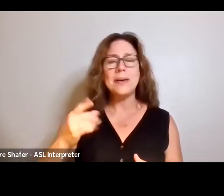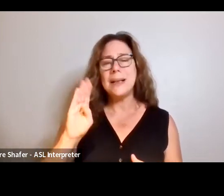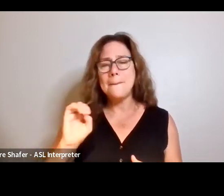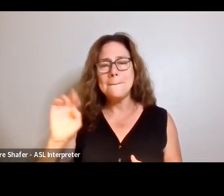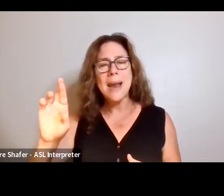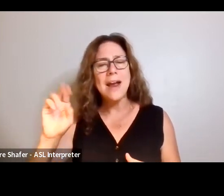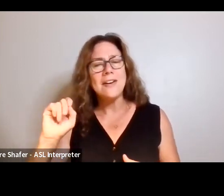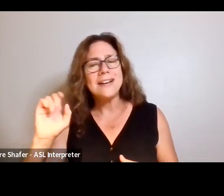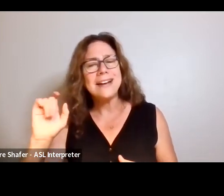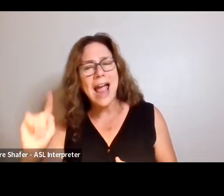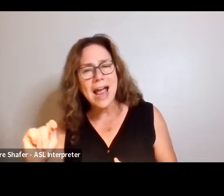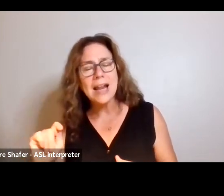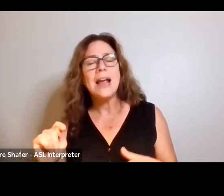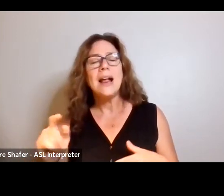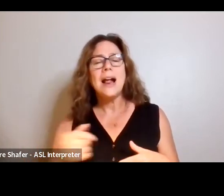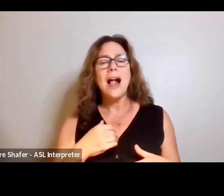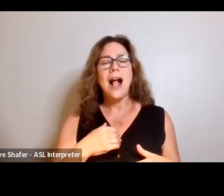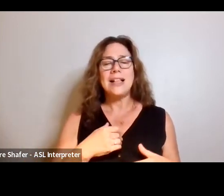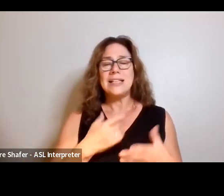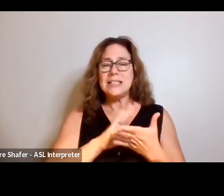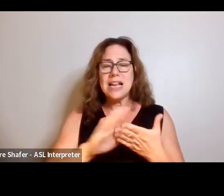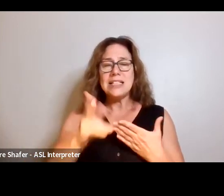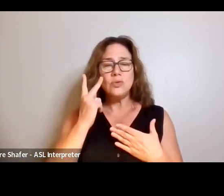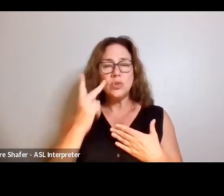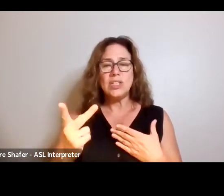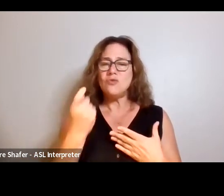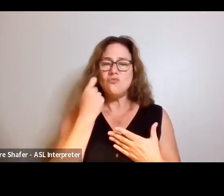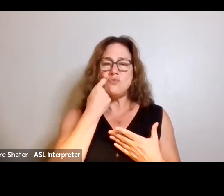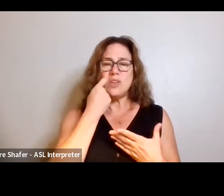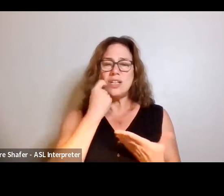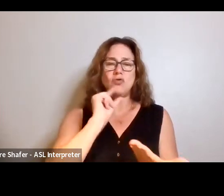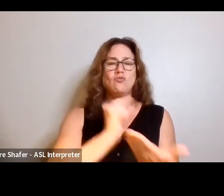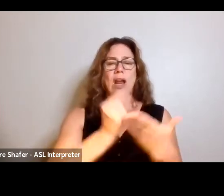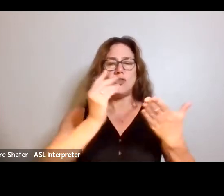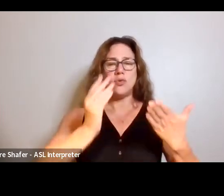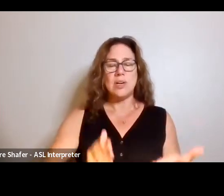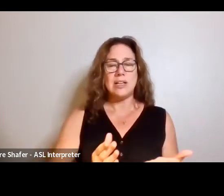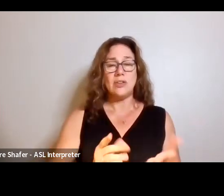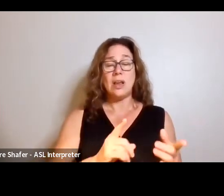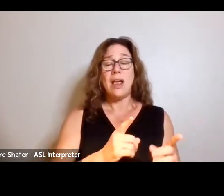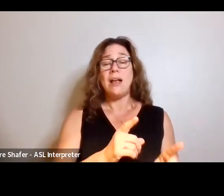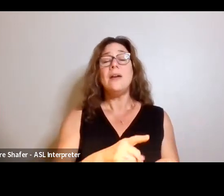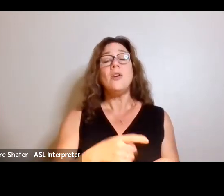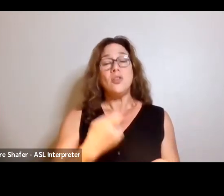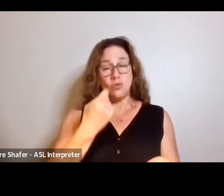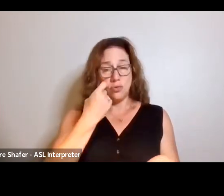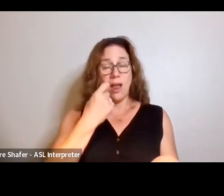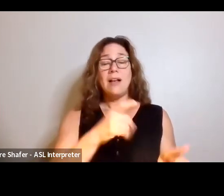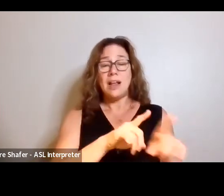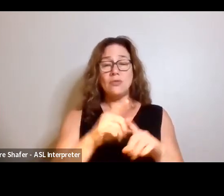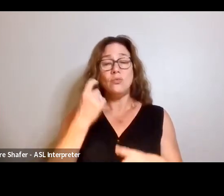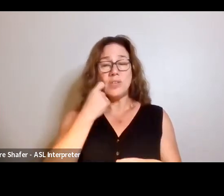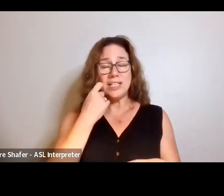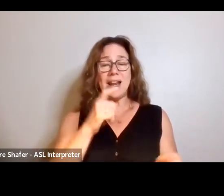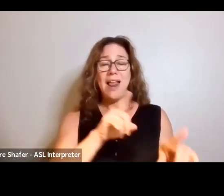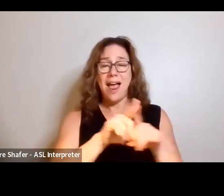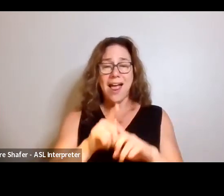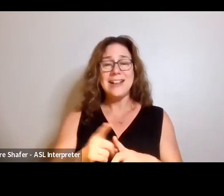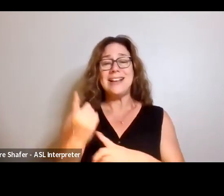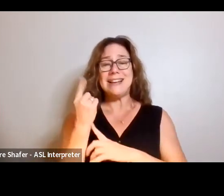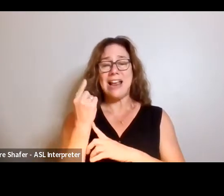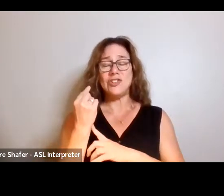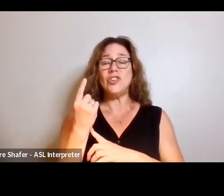see recent graduates, as recent as last year's class, come back and is working side by